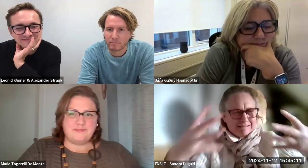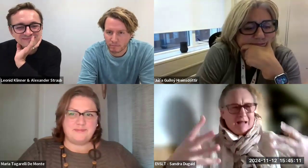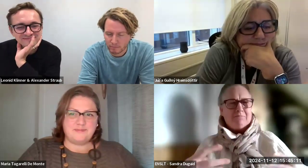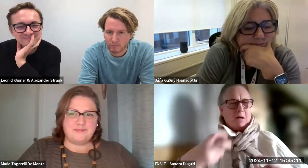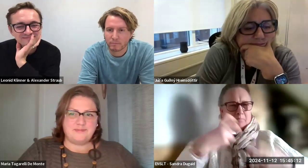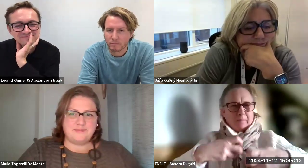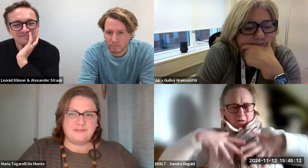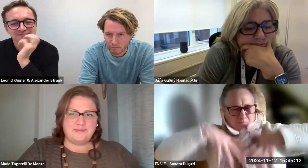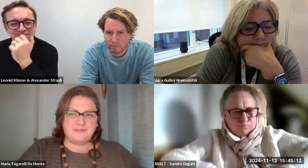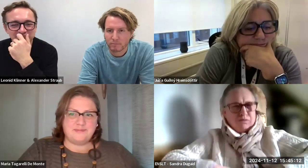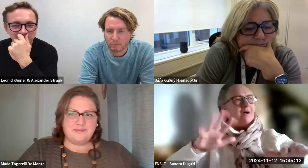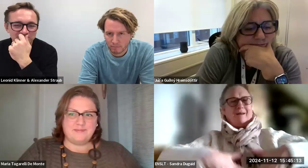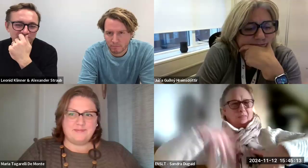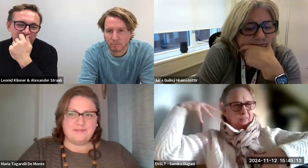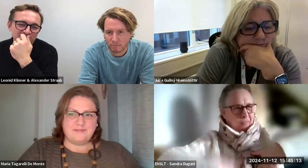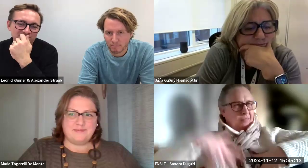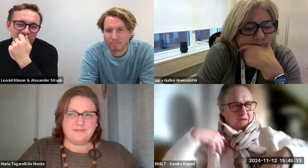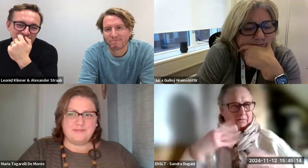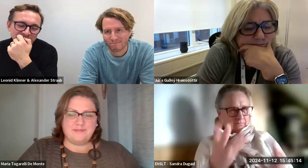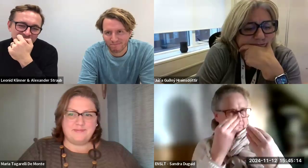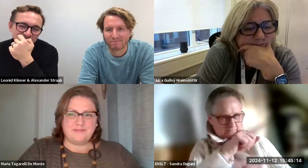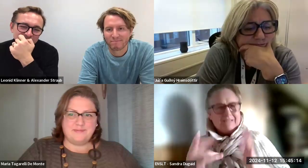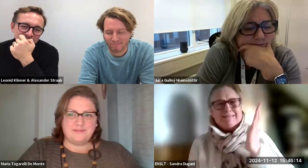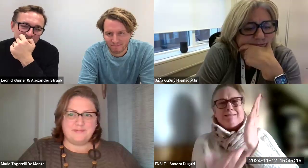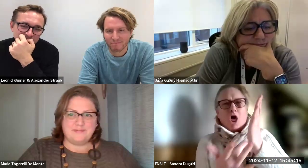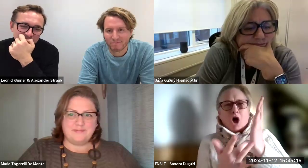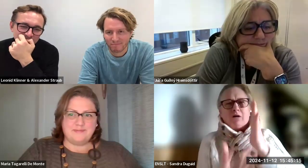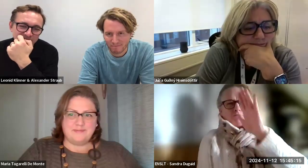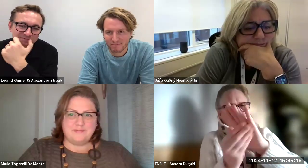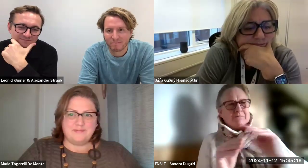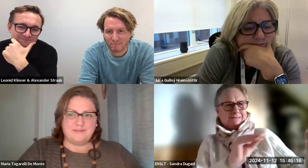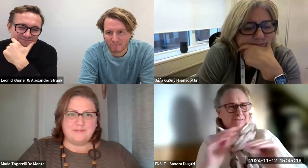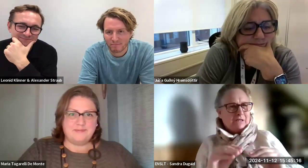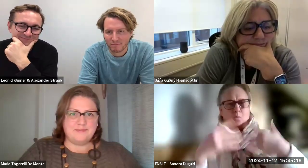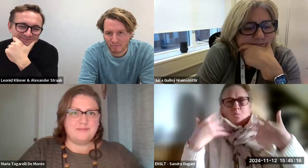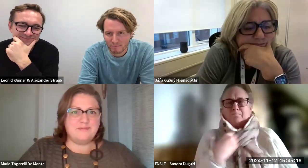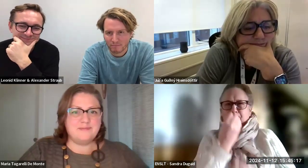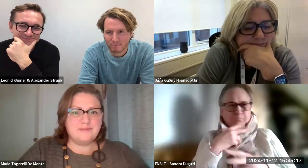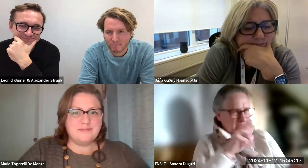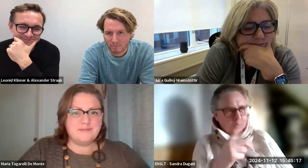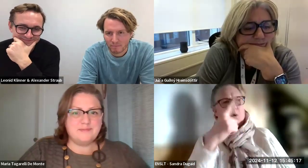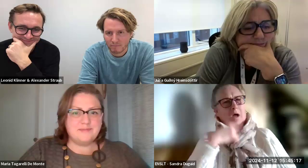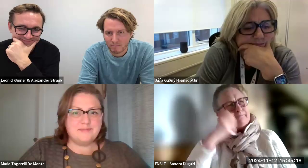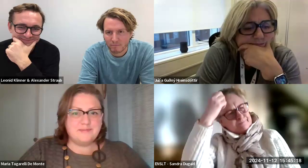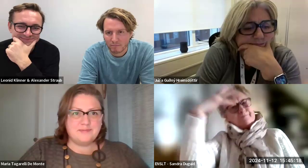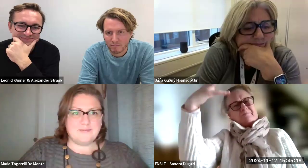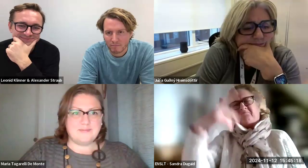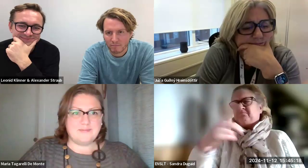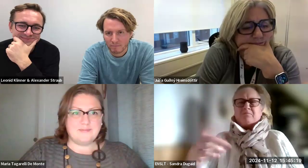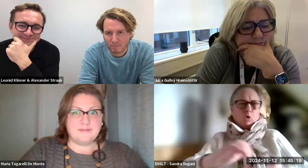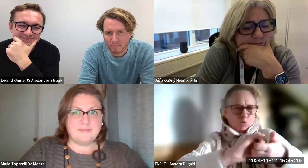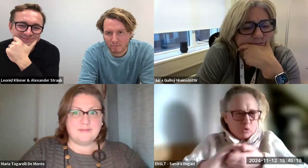Yes, I'm here amongst the NSLIT teachers. And I just want to ask,